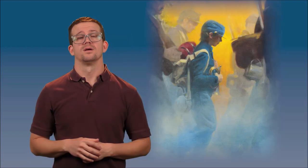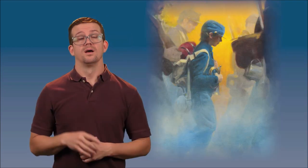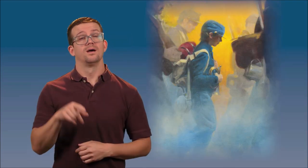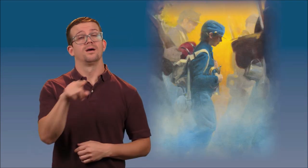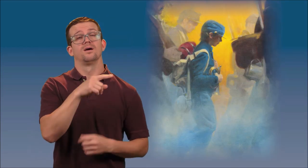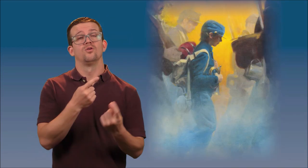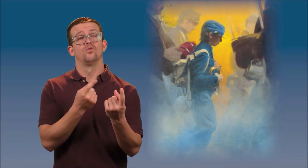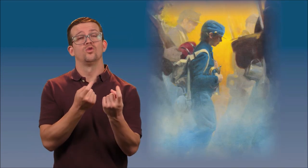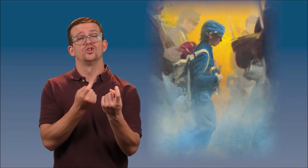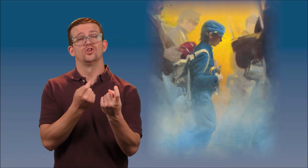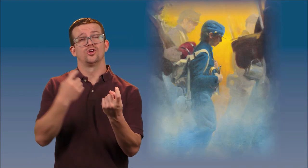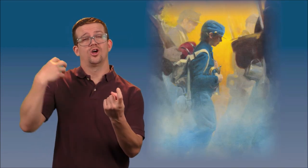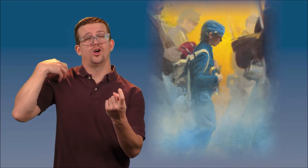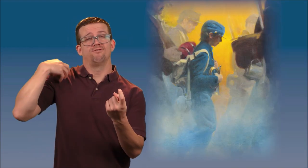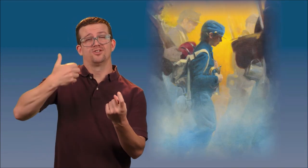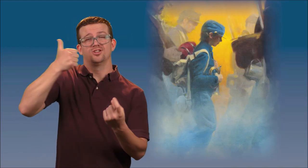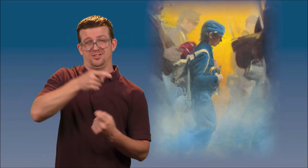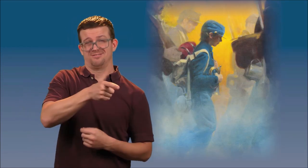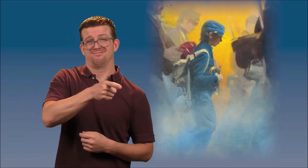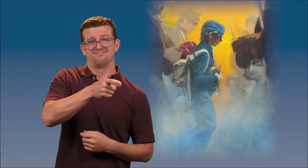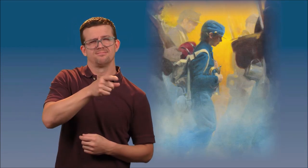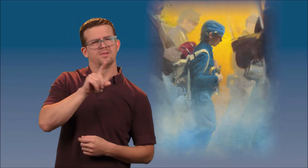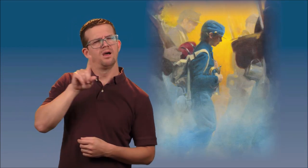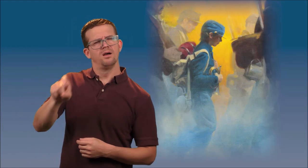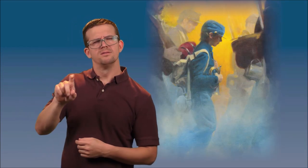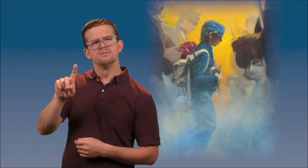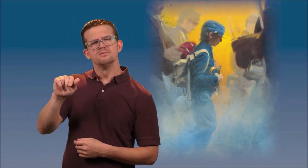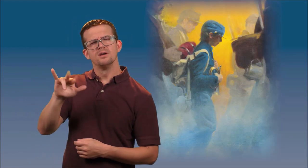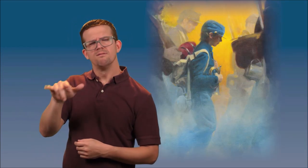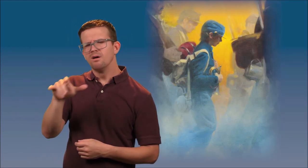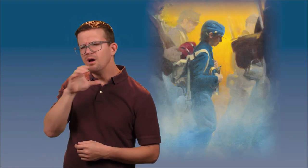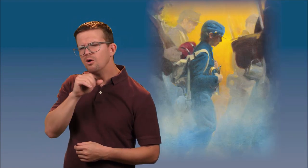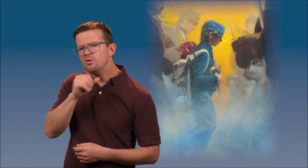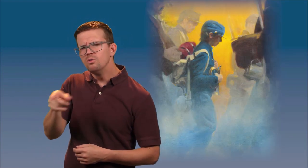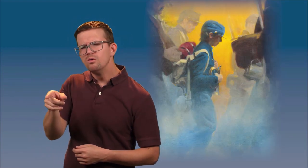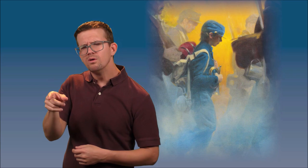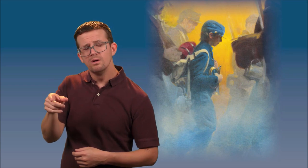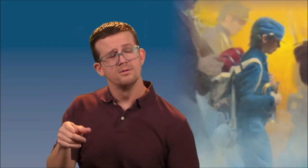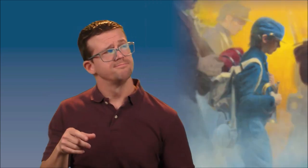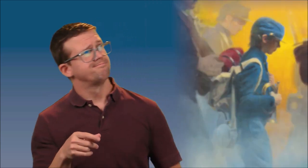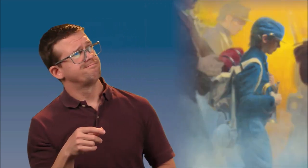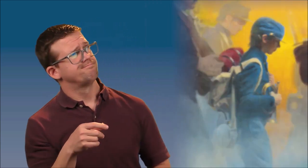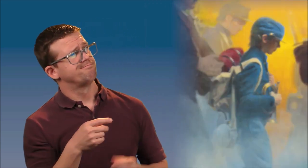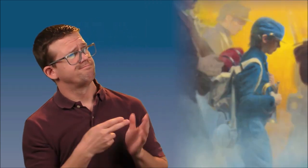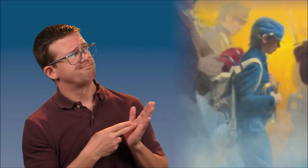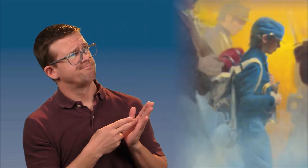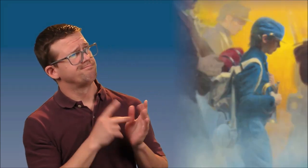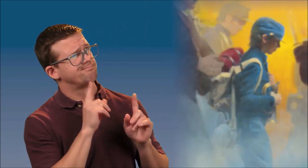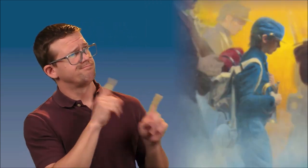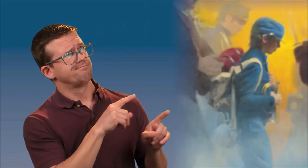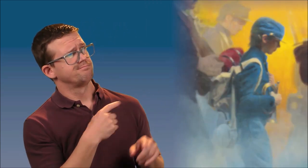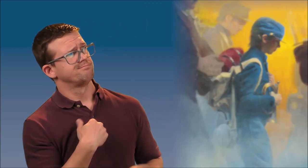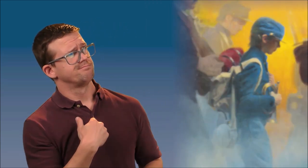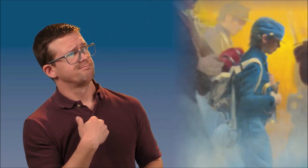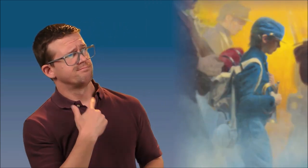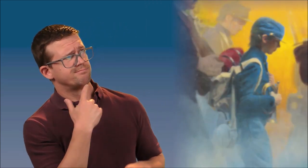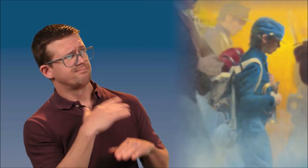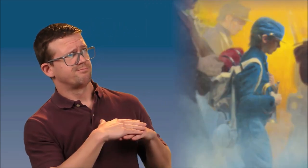When the recruiting officer asked Davy his age, Davy honestly replied, "I'm